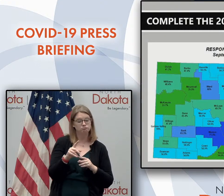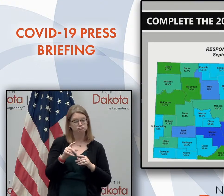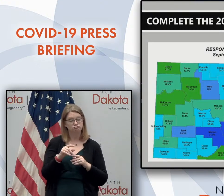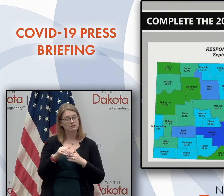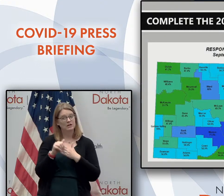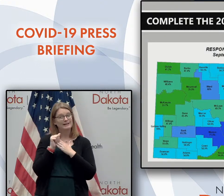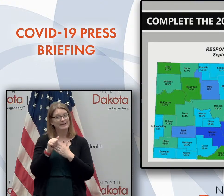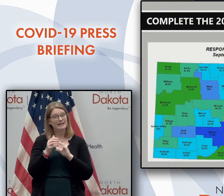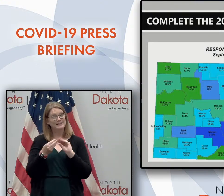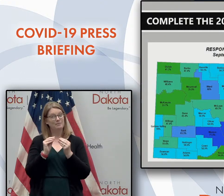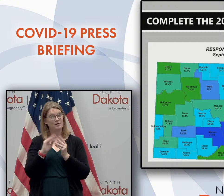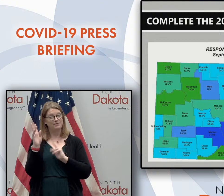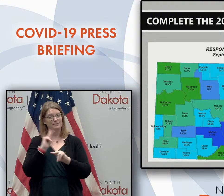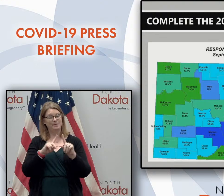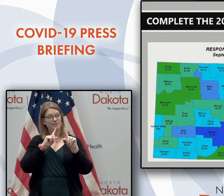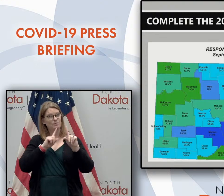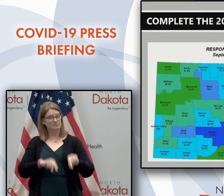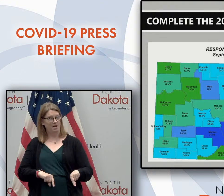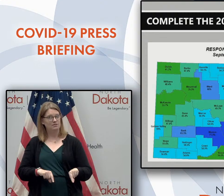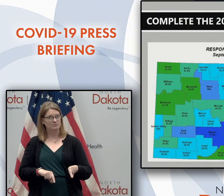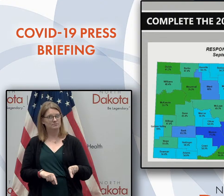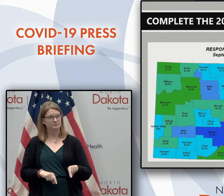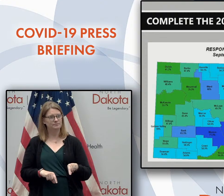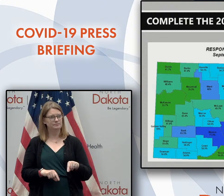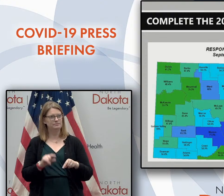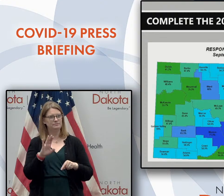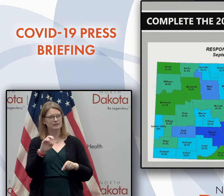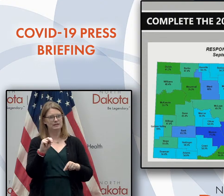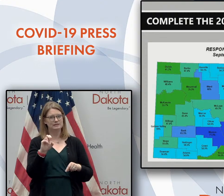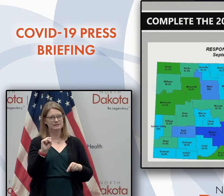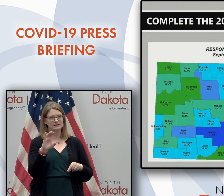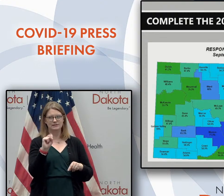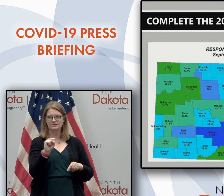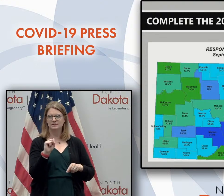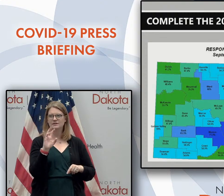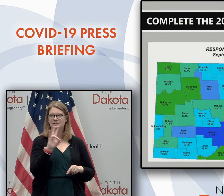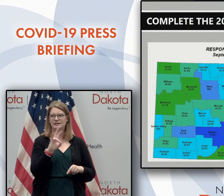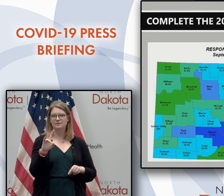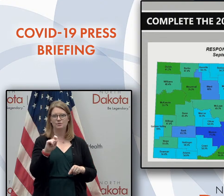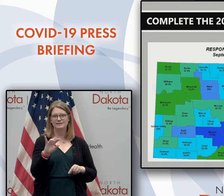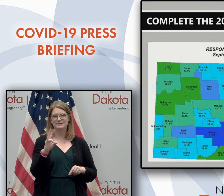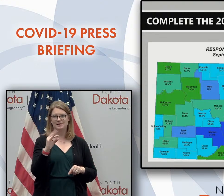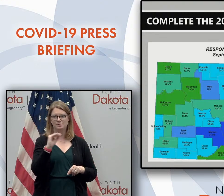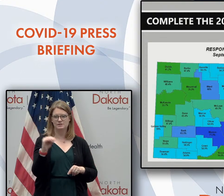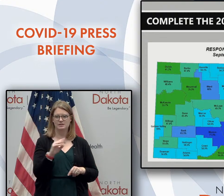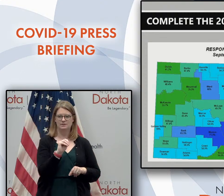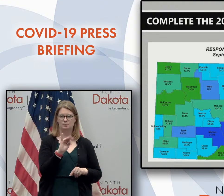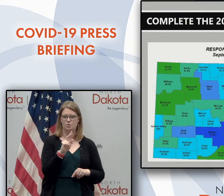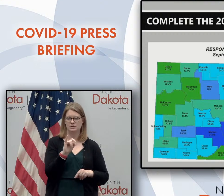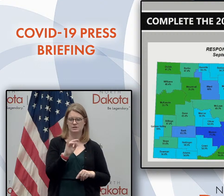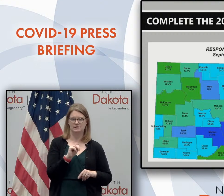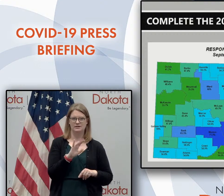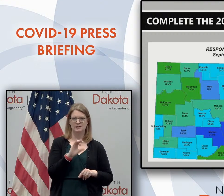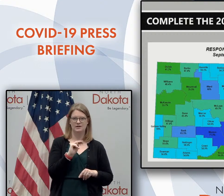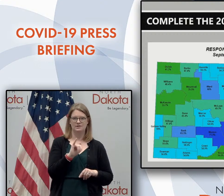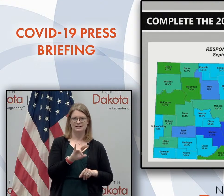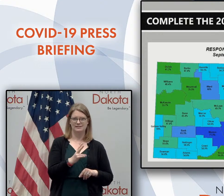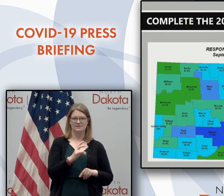the number of people that have fulfilled the census, 77.7%. Morton County second at